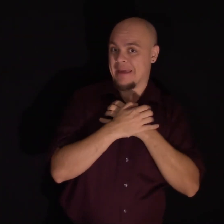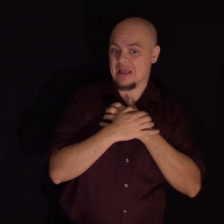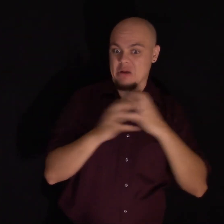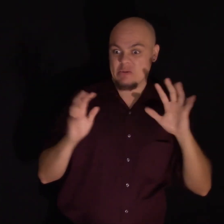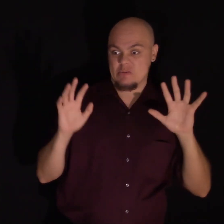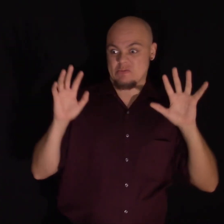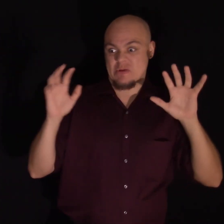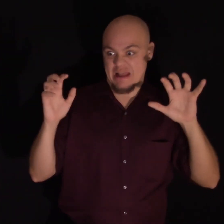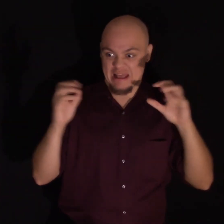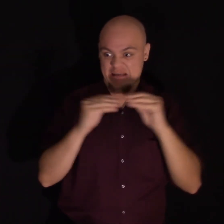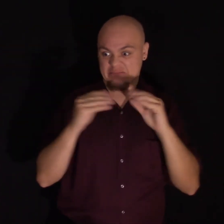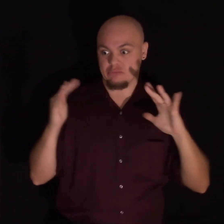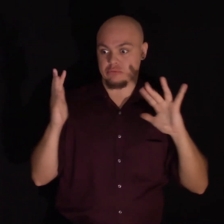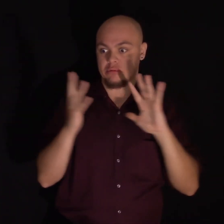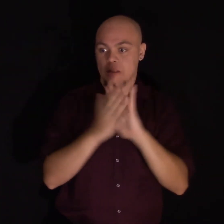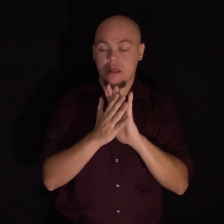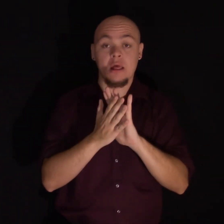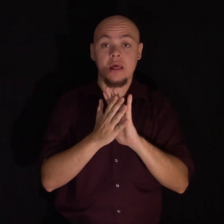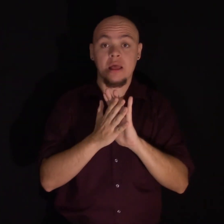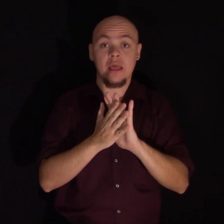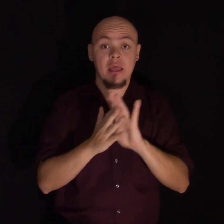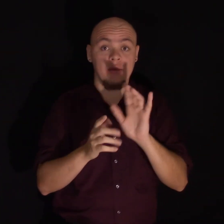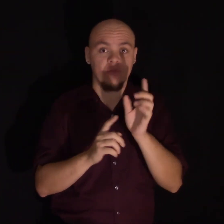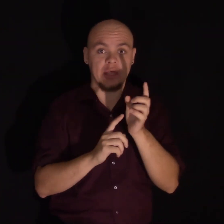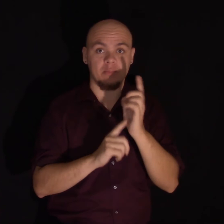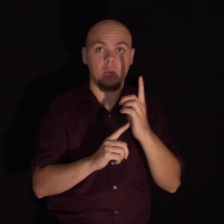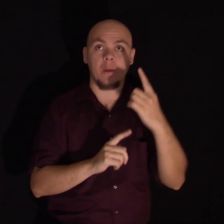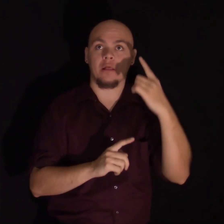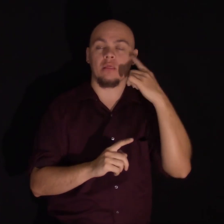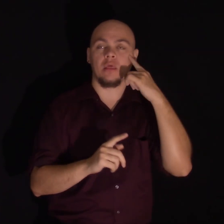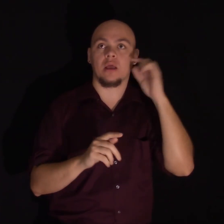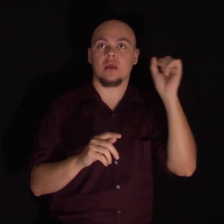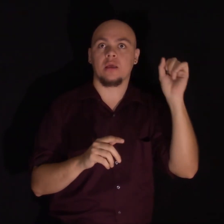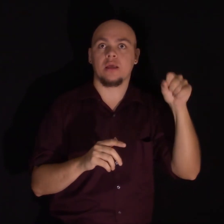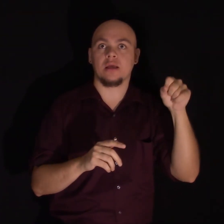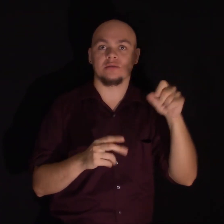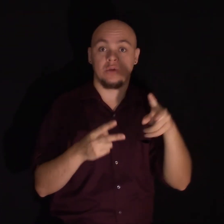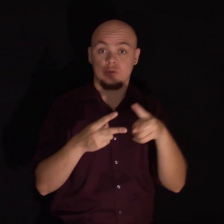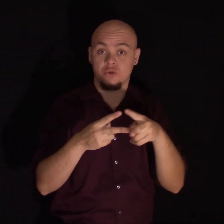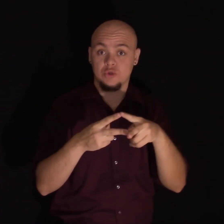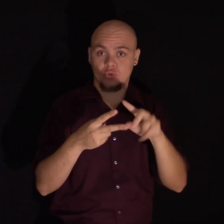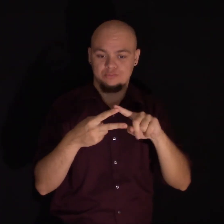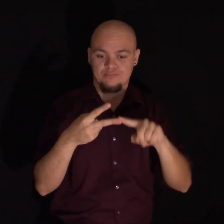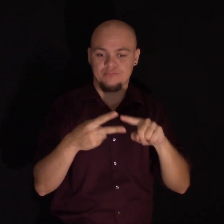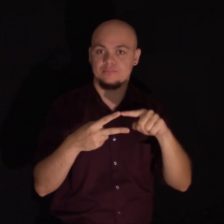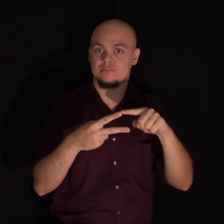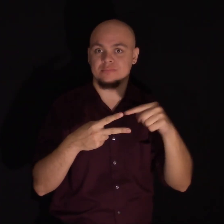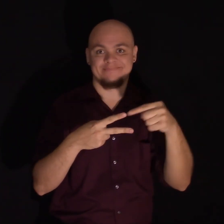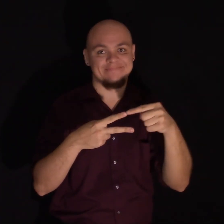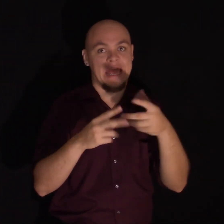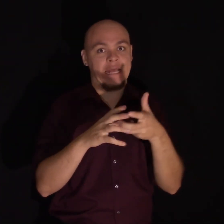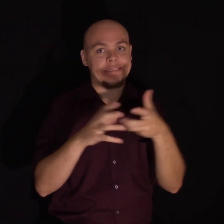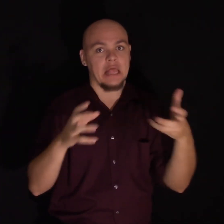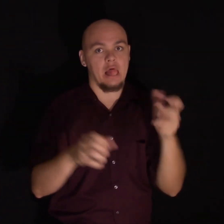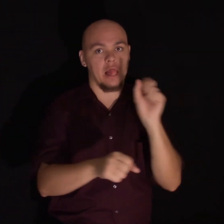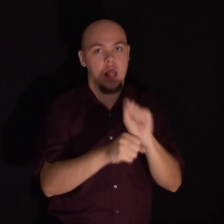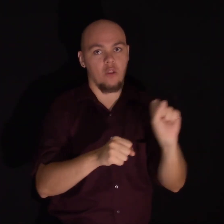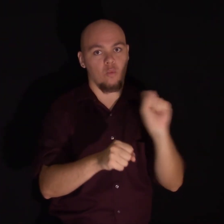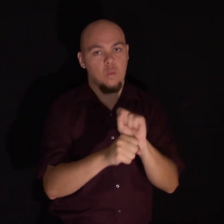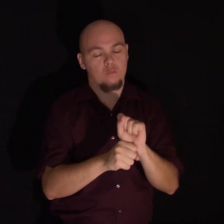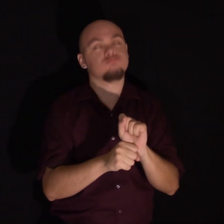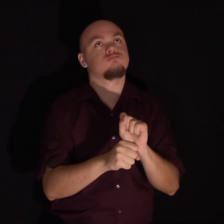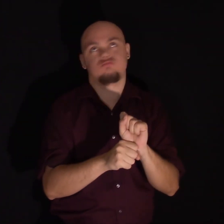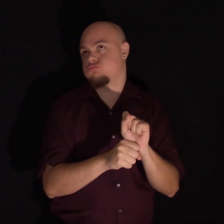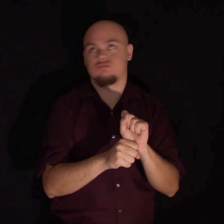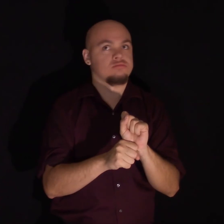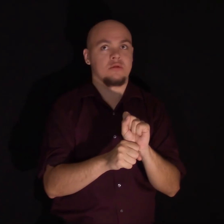If in this moment you're flirting with the idea of saying yes to the choice, I got 2 things for you. 1, it's a lot of work. I don't want to downplay that. You're going to